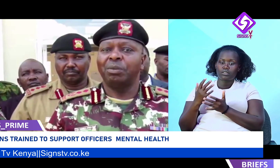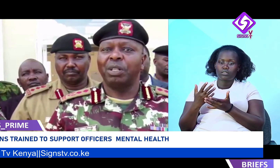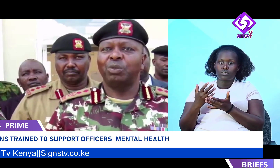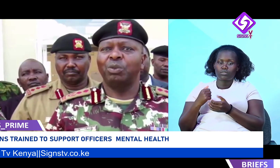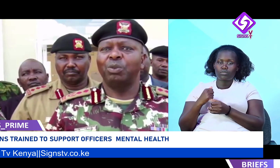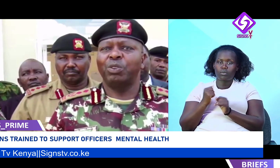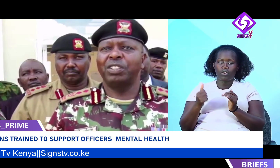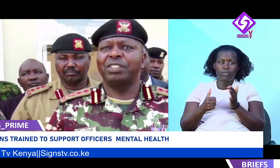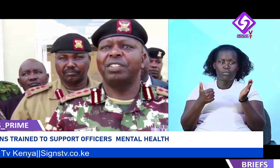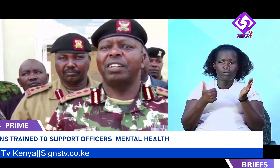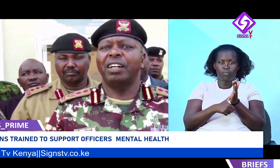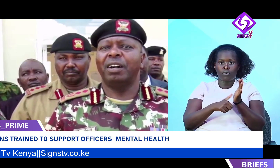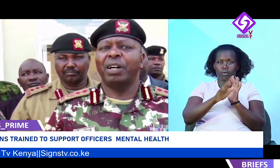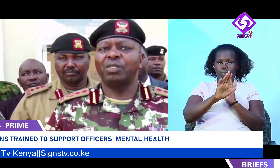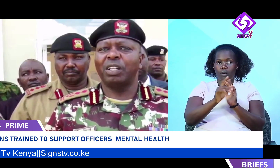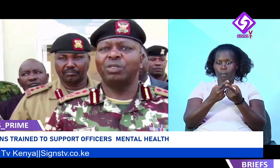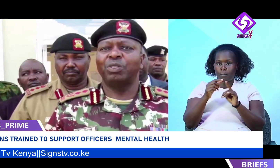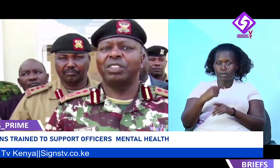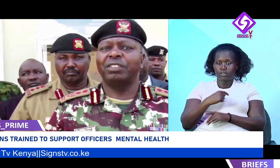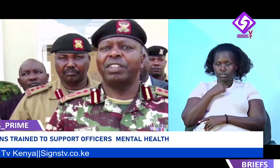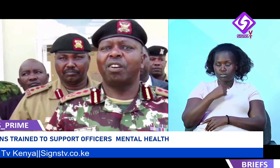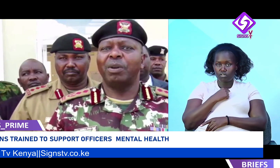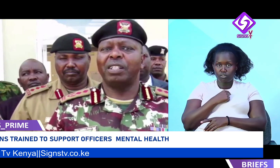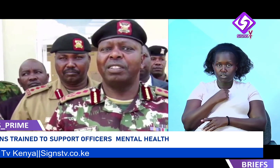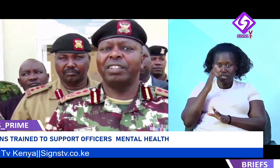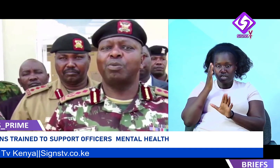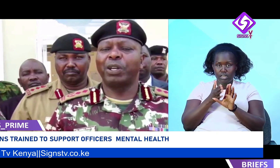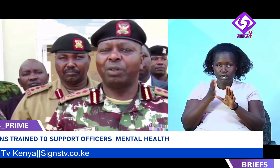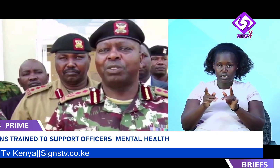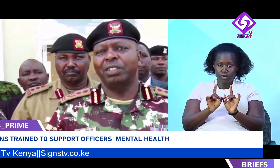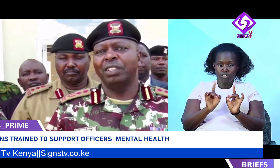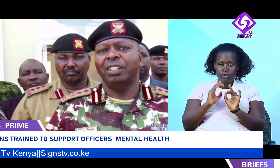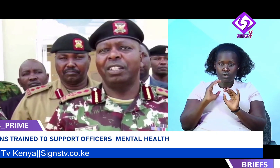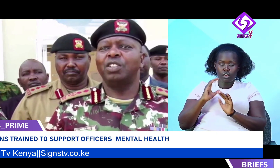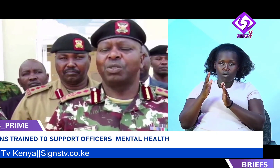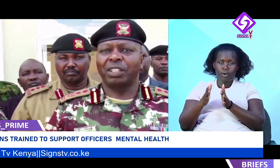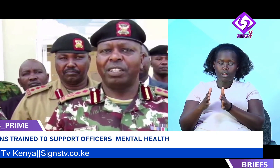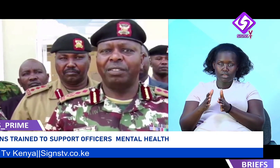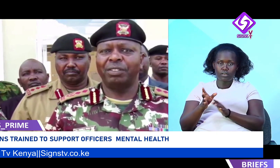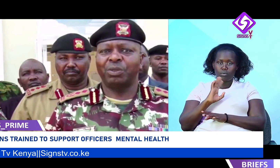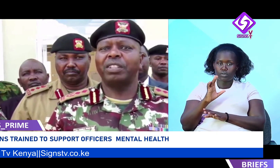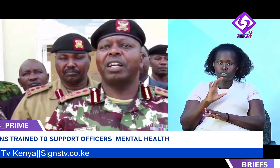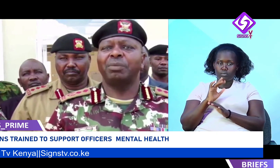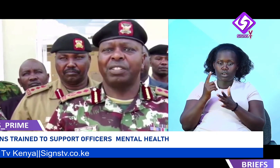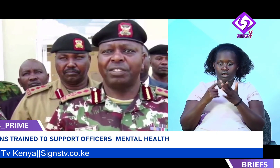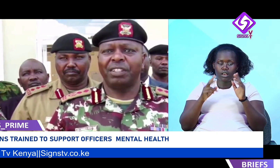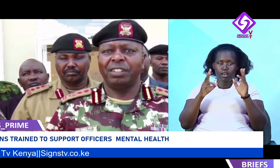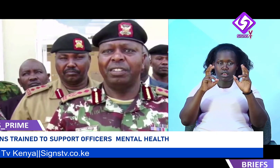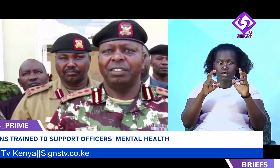but to visit our counsellors, to visit even their commanders. Let's speak out the issues that they have so that they can be assisted.